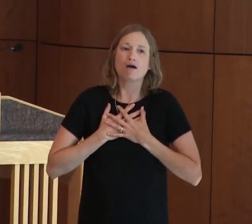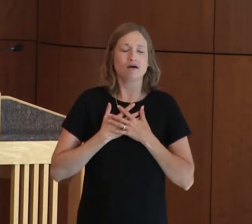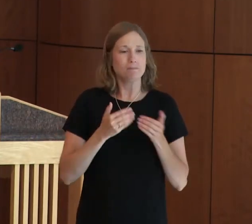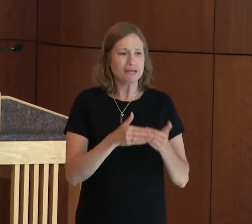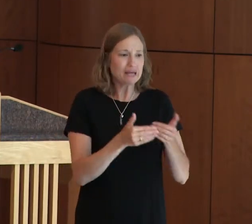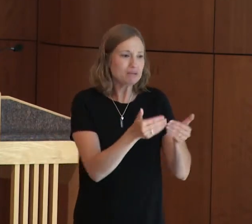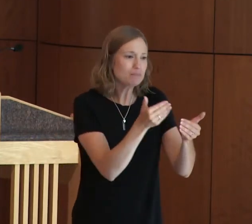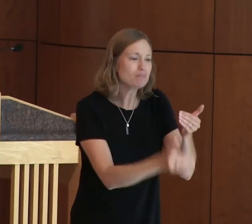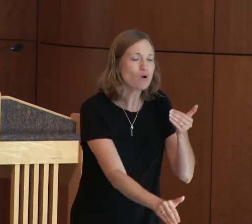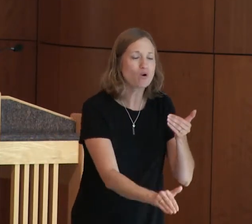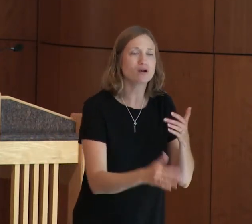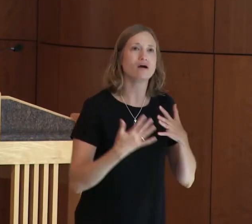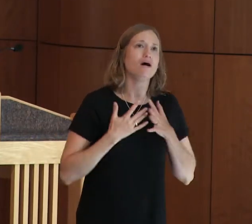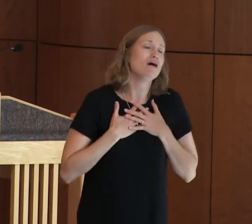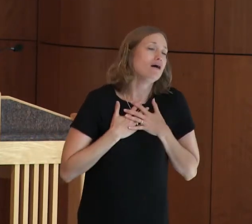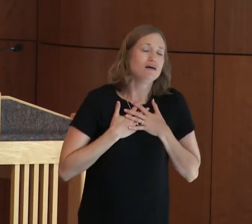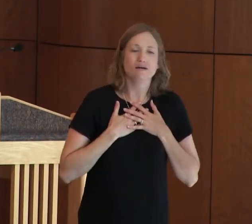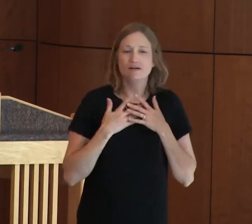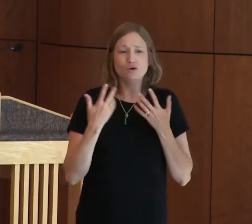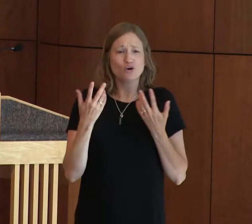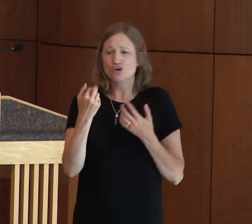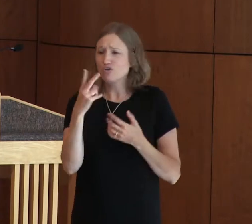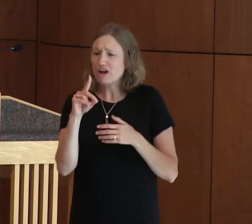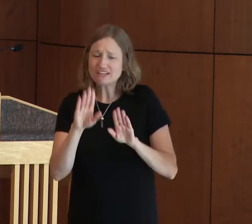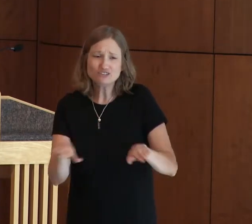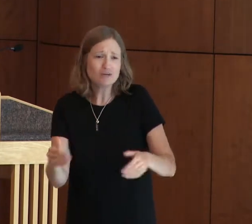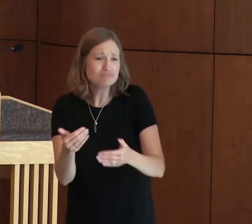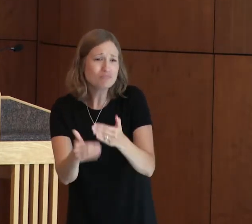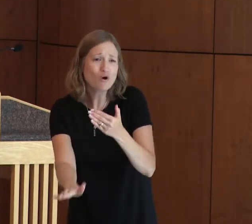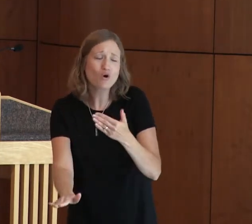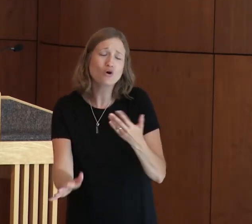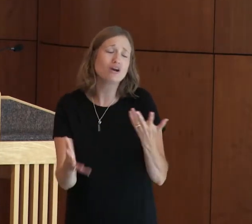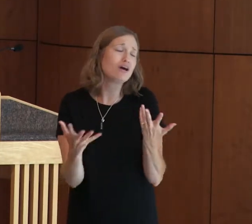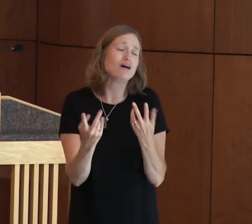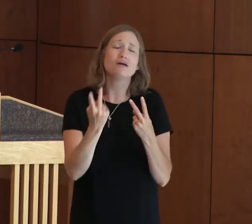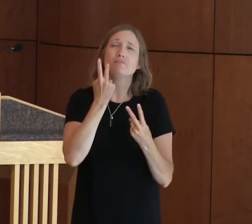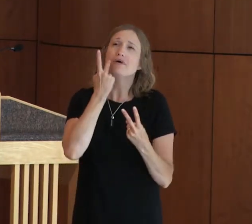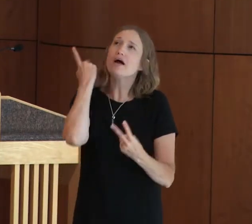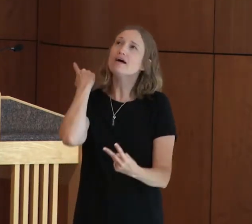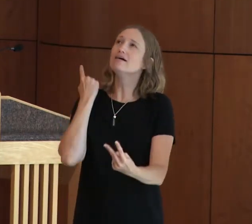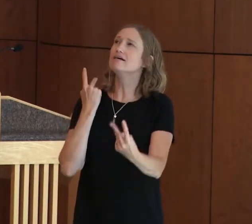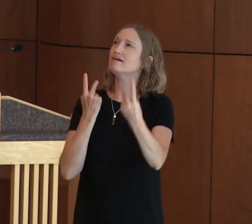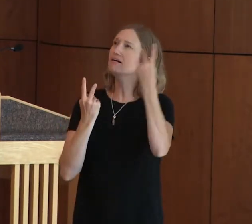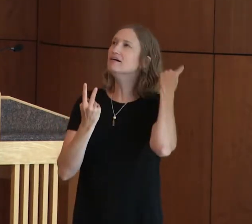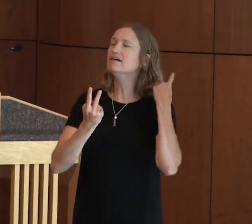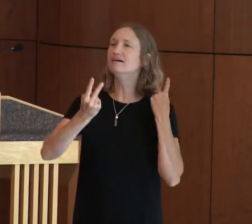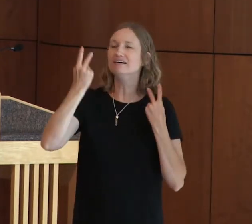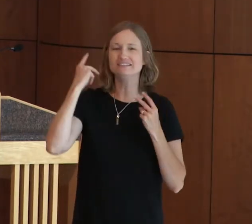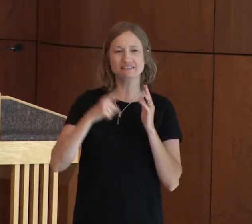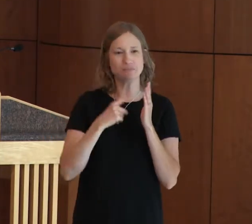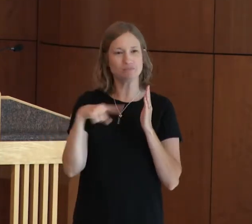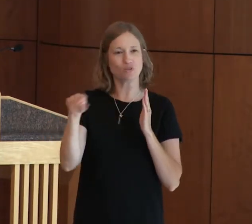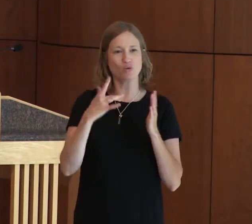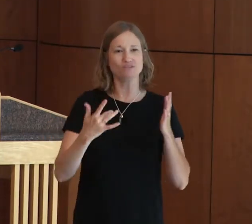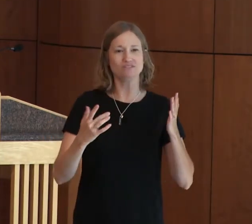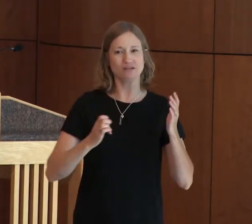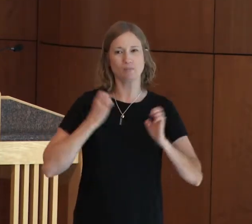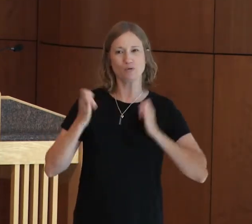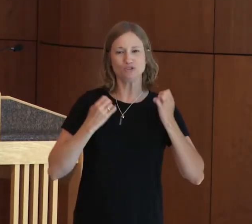a grandchild. There are so many memories that when we look back can still elicit those emotions, the joy that was there.